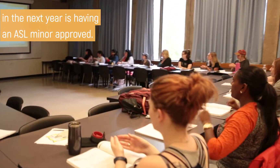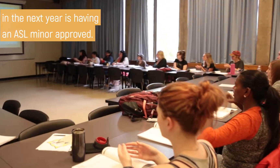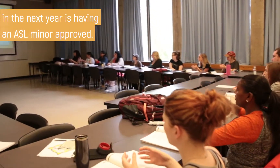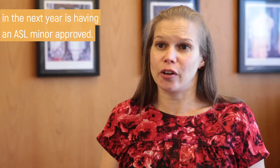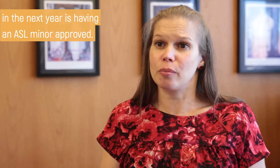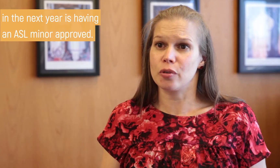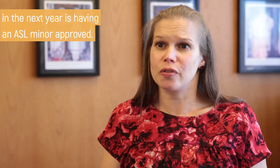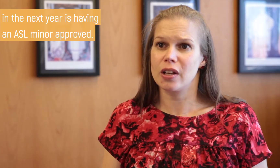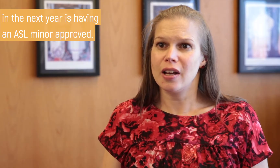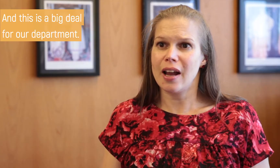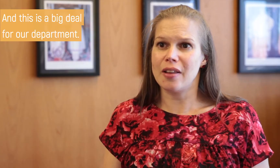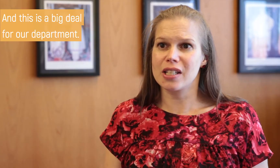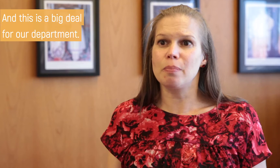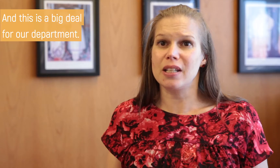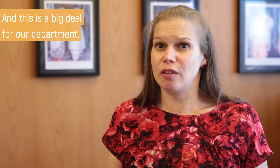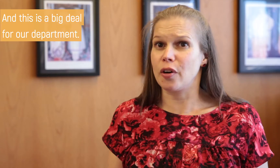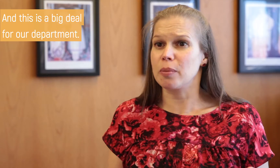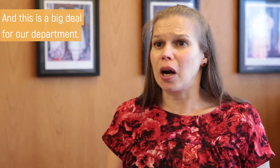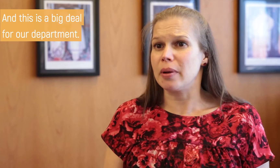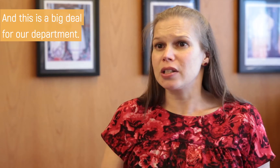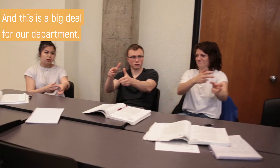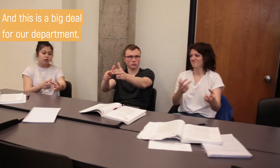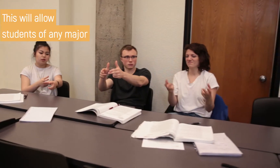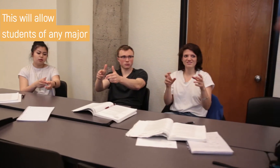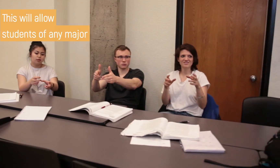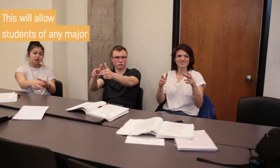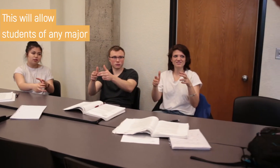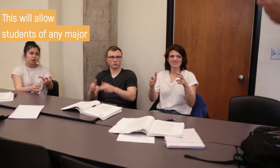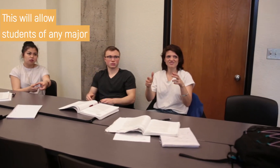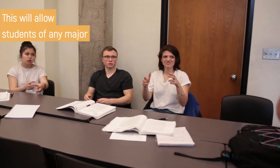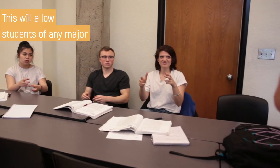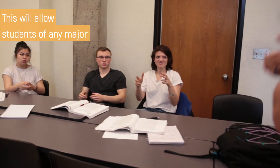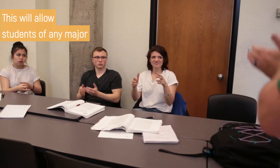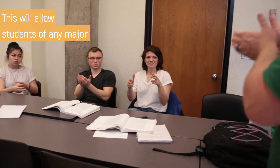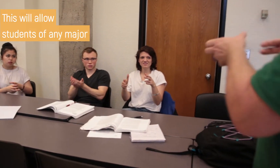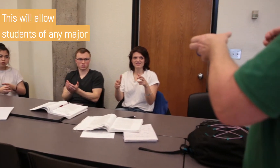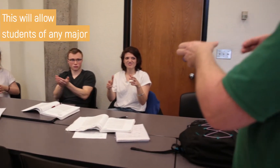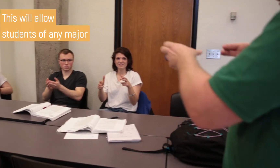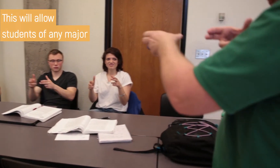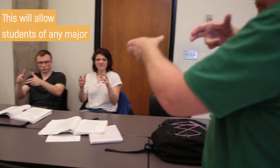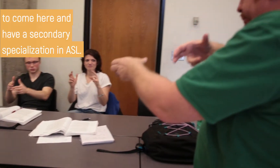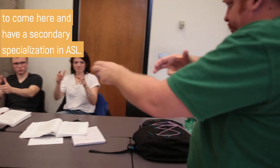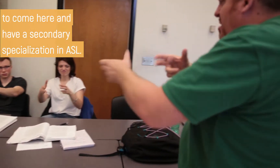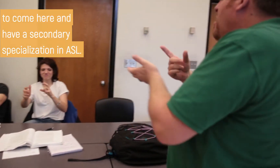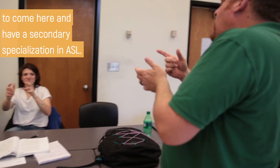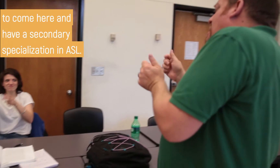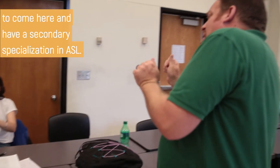ASL minor approved. And this is a big deal for our department. This will allow students of any major to come here and have a